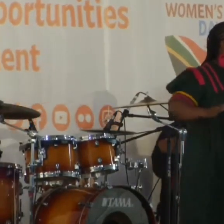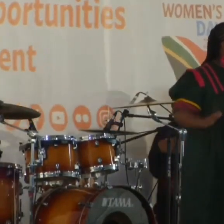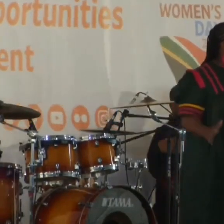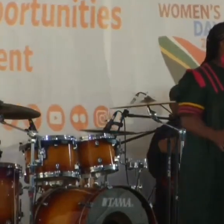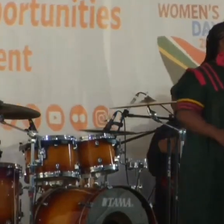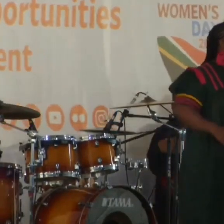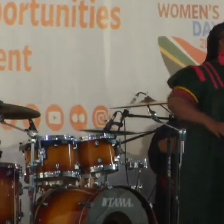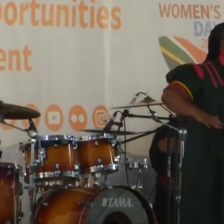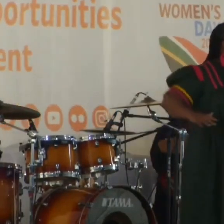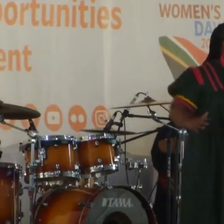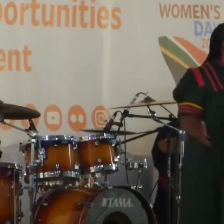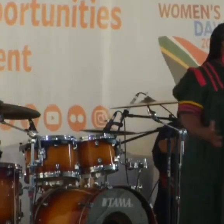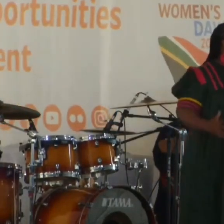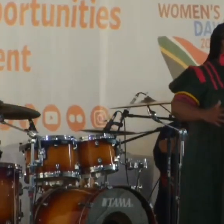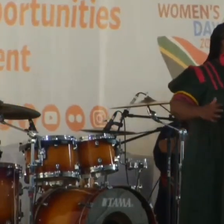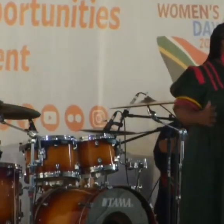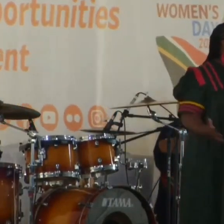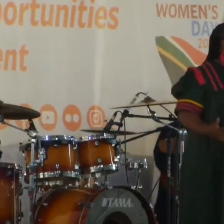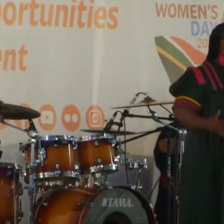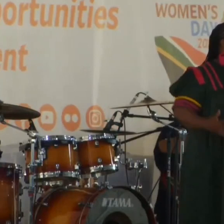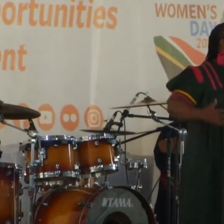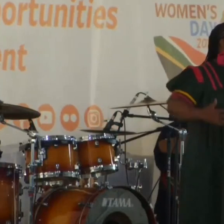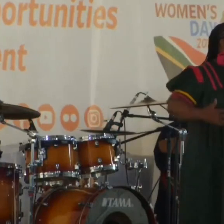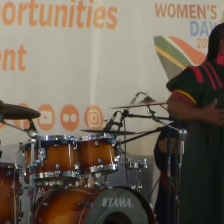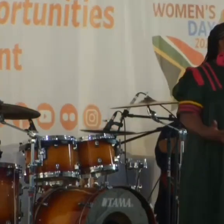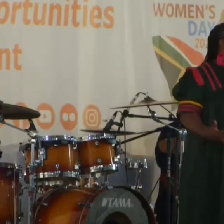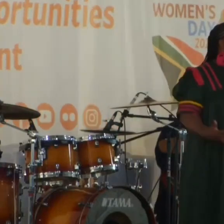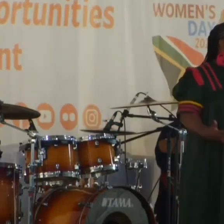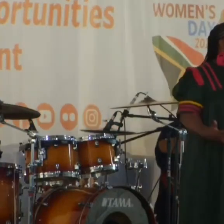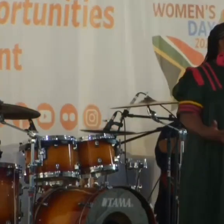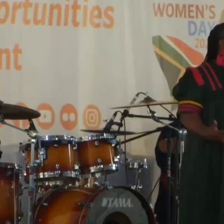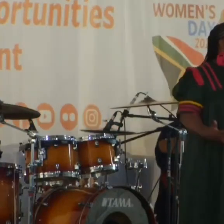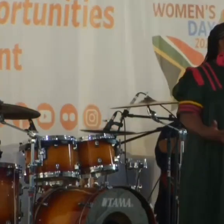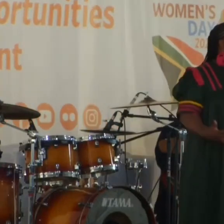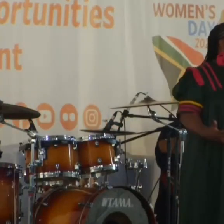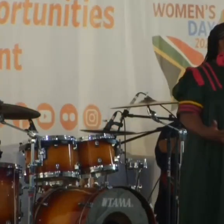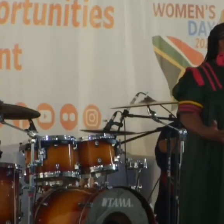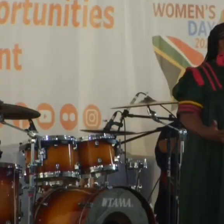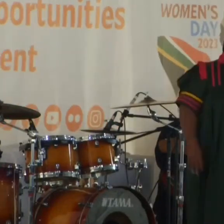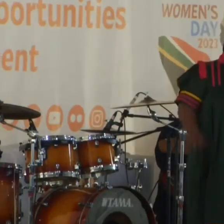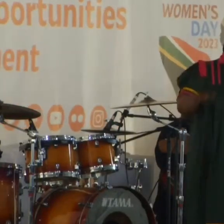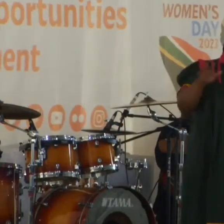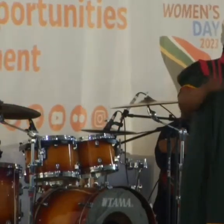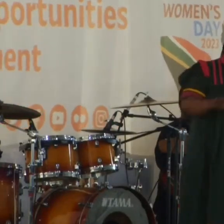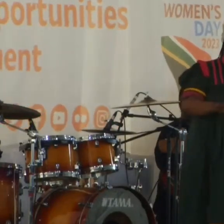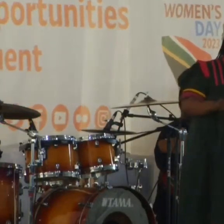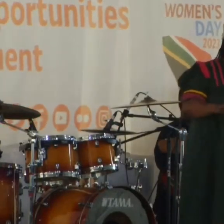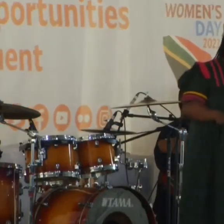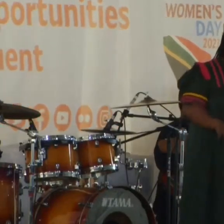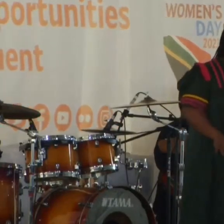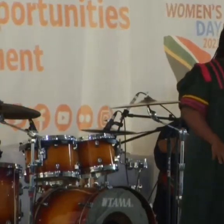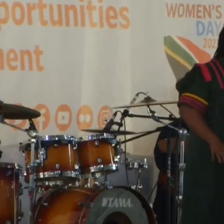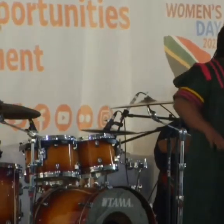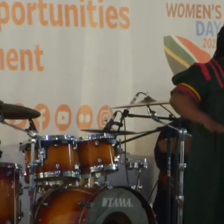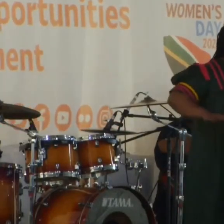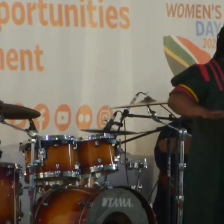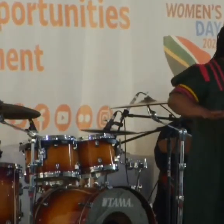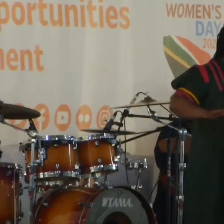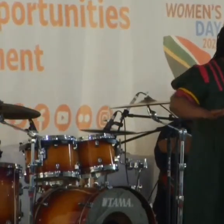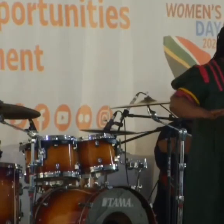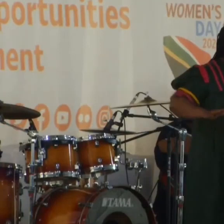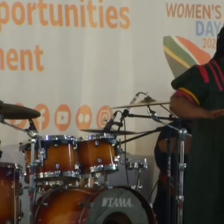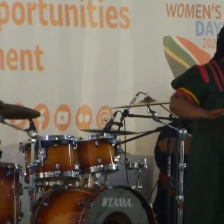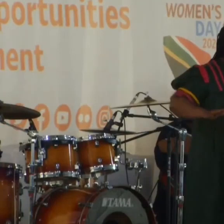beneath the ground, sprouting names begging to be remembered. This poem, it's